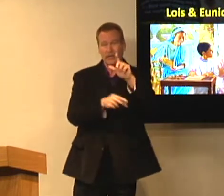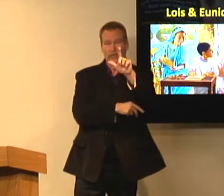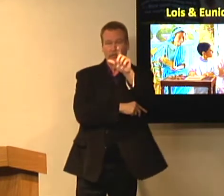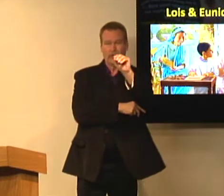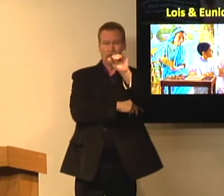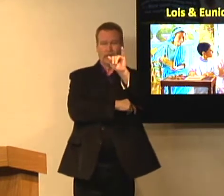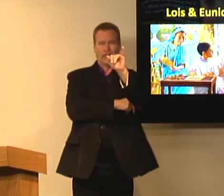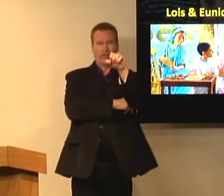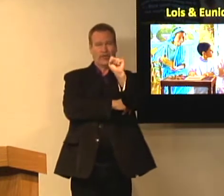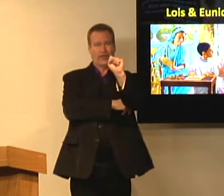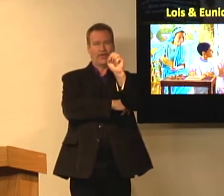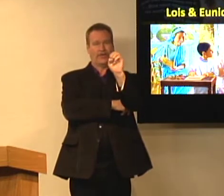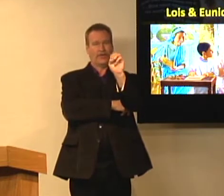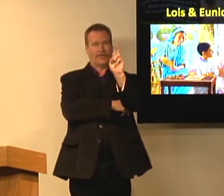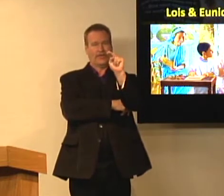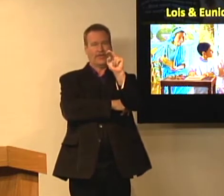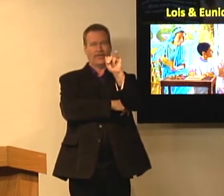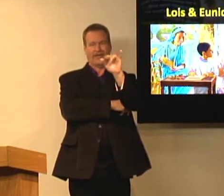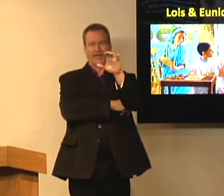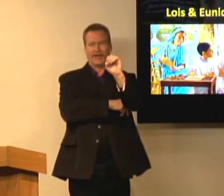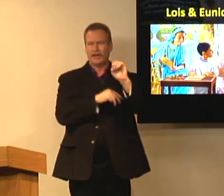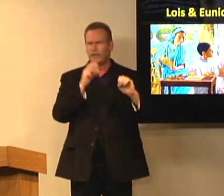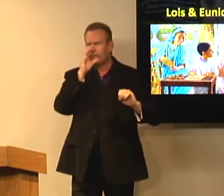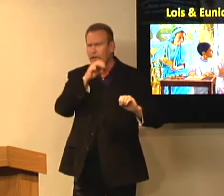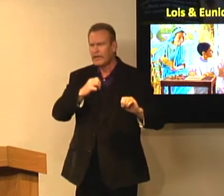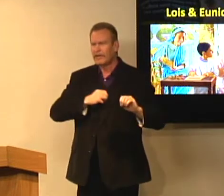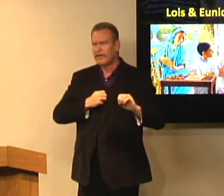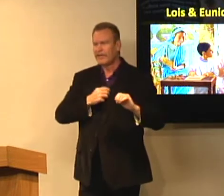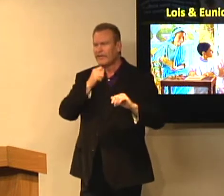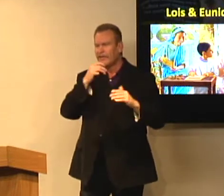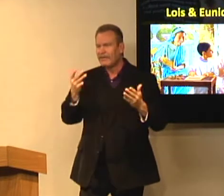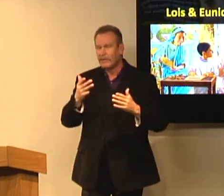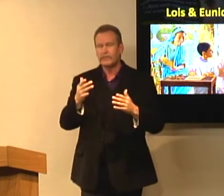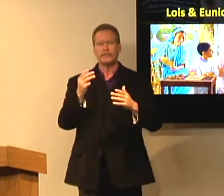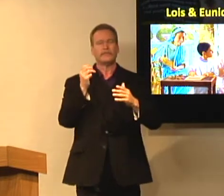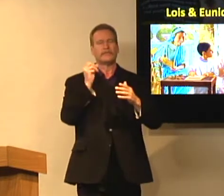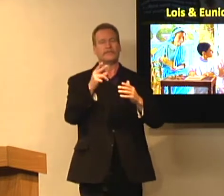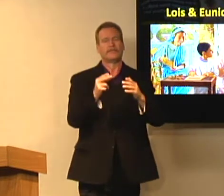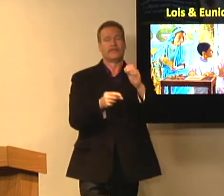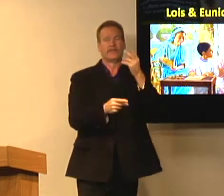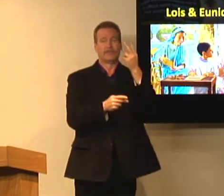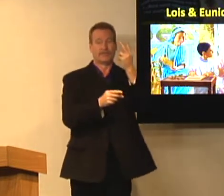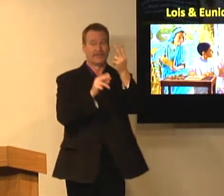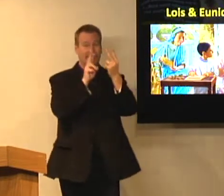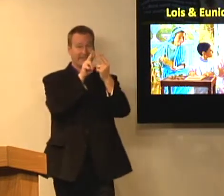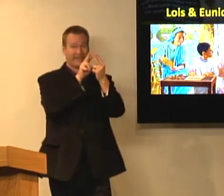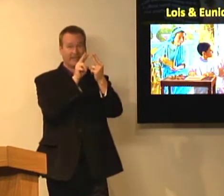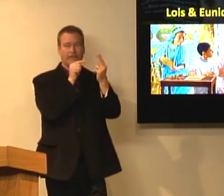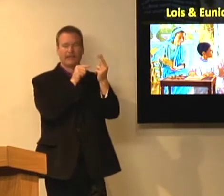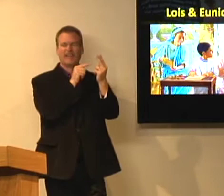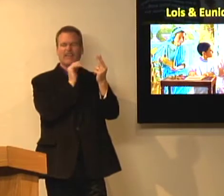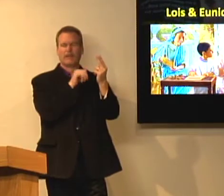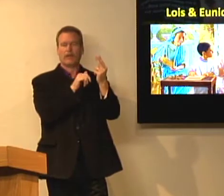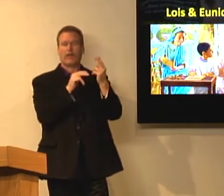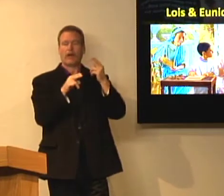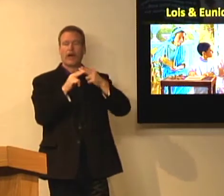about, Lois and Eunice. Do we have Eunice over there? But anyway, these 2 women in